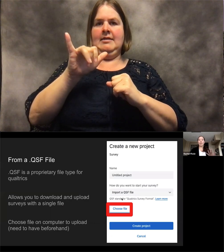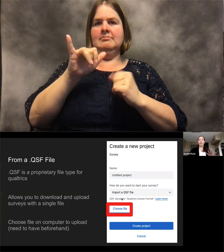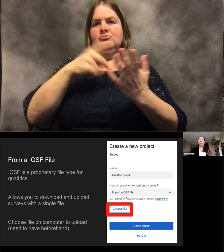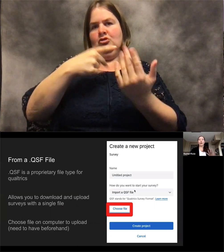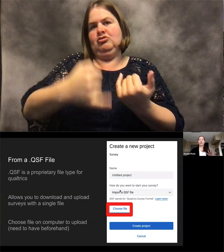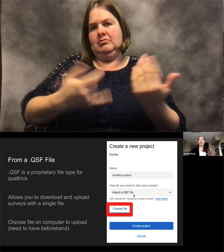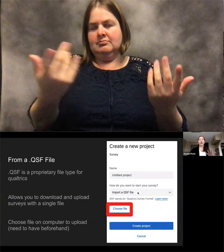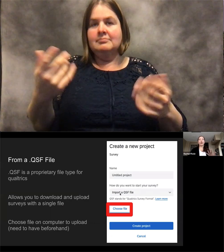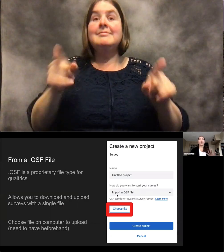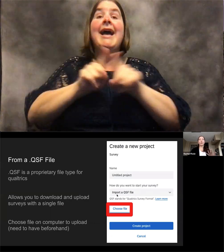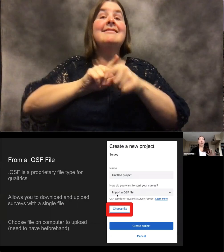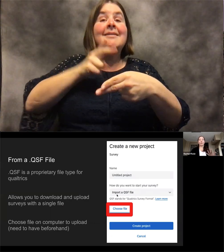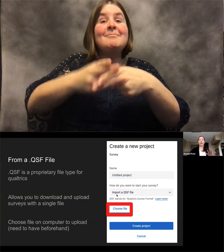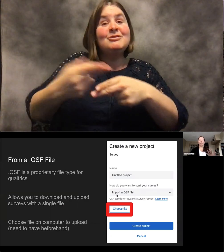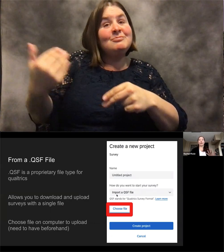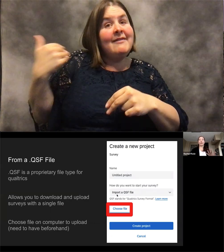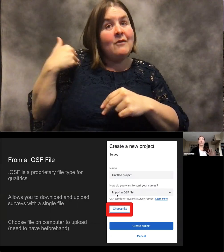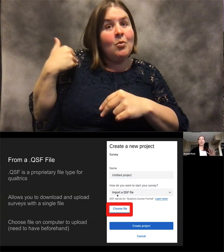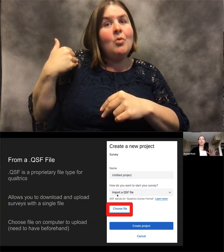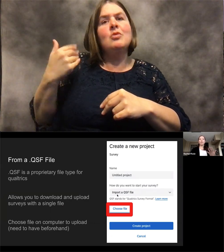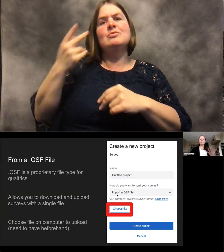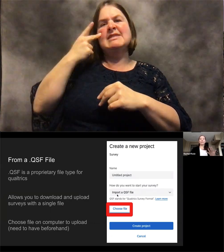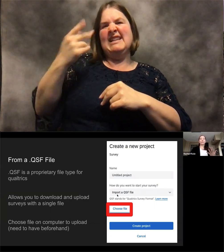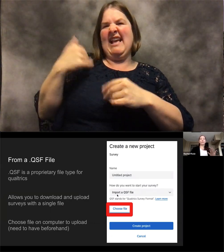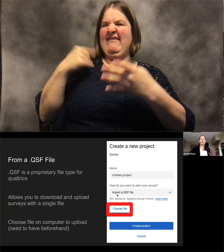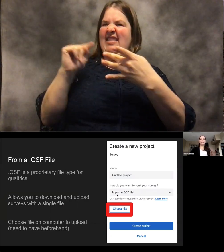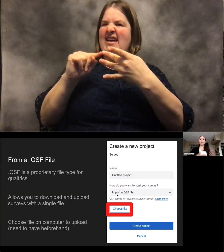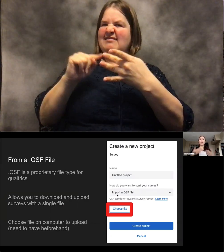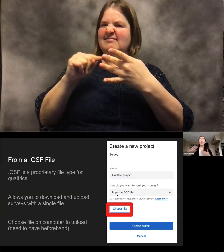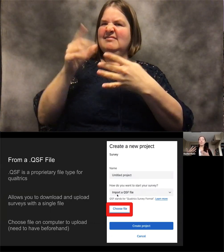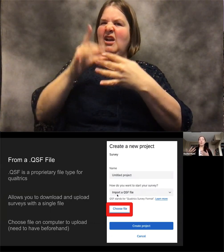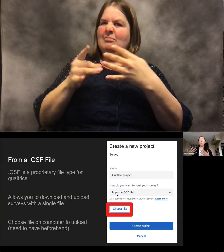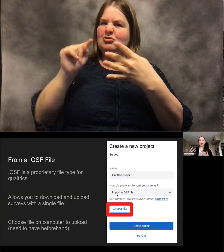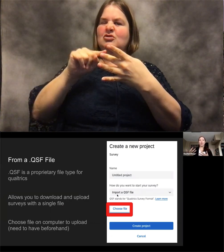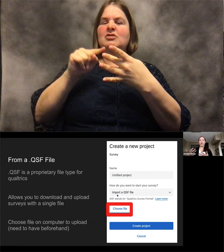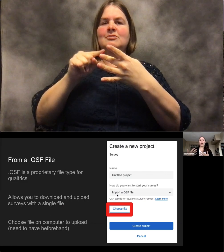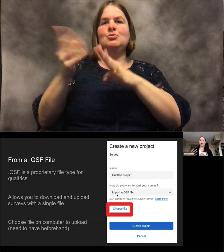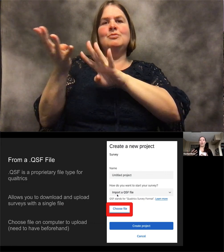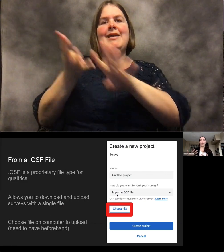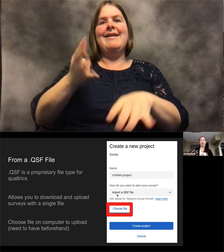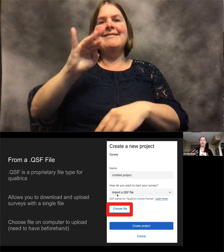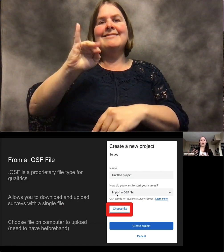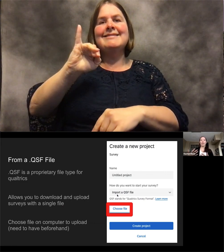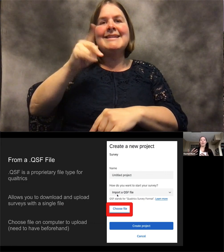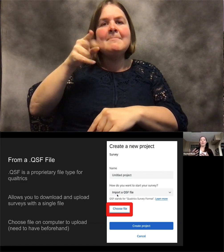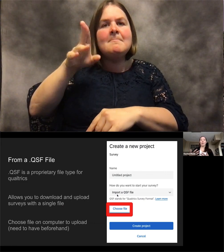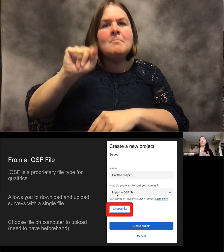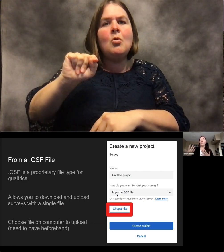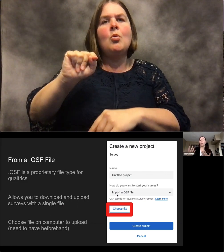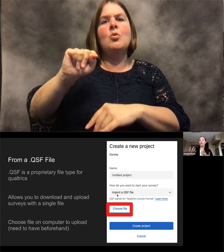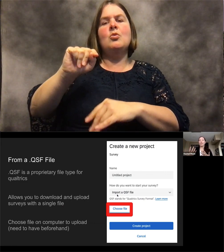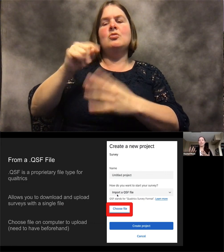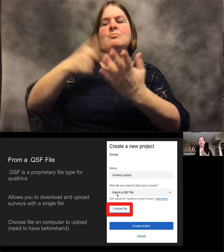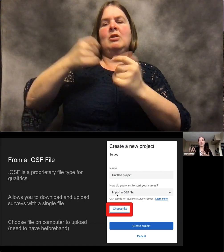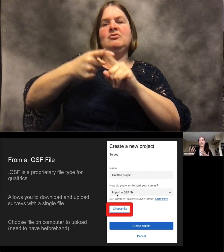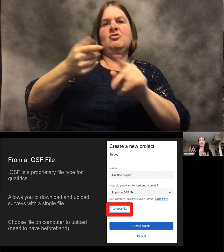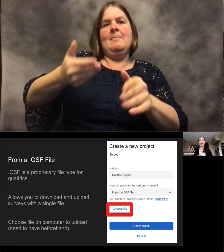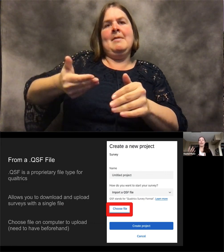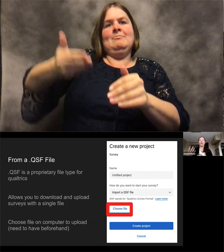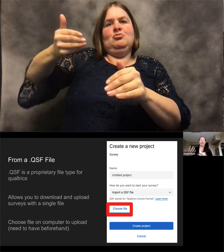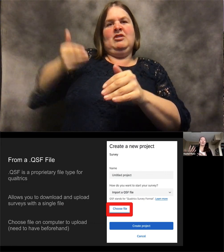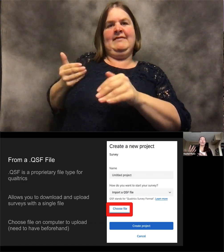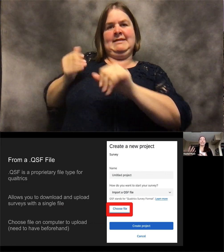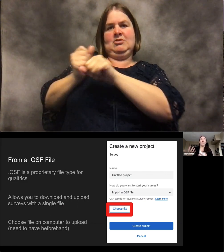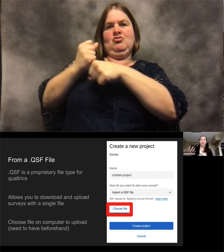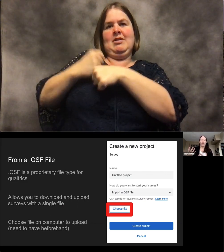As I said before, there is also an option to import a survey or a project from a previously